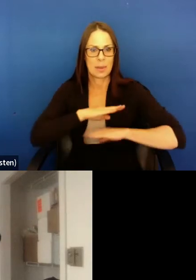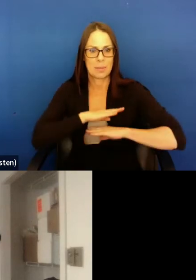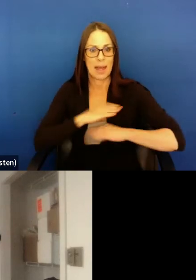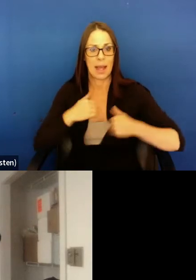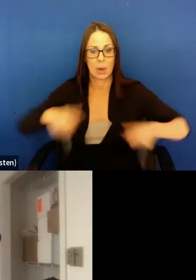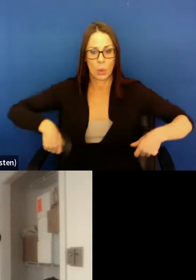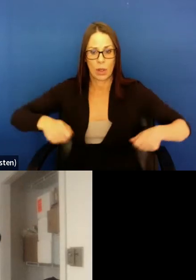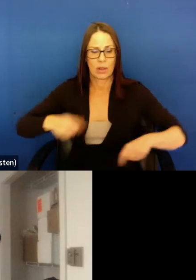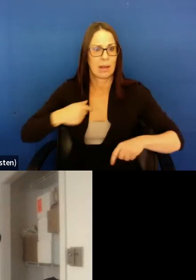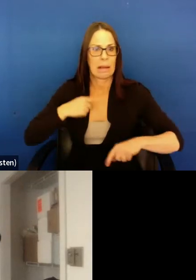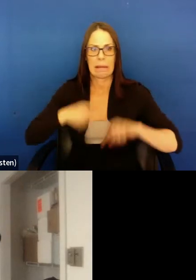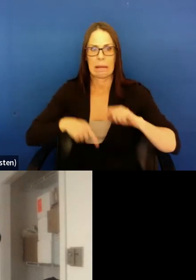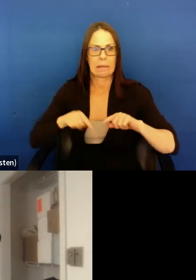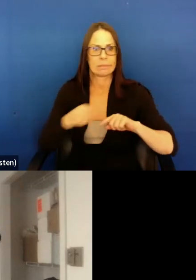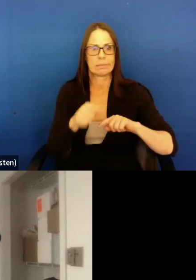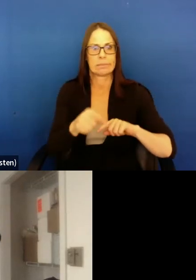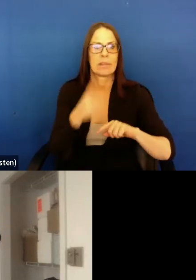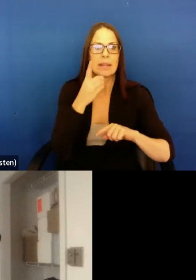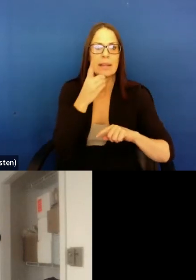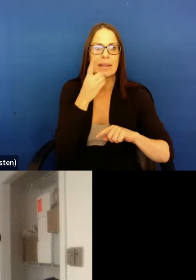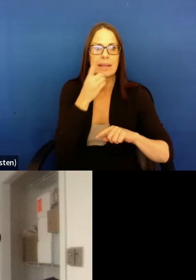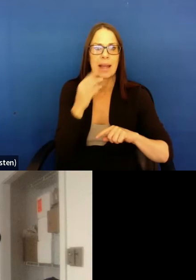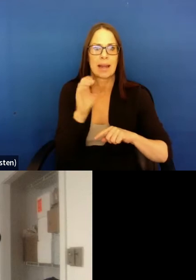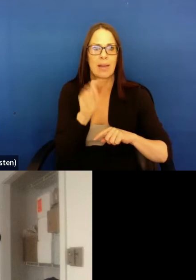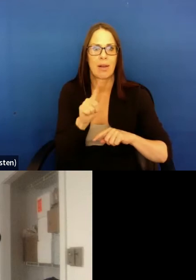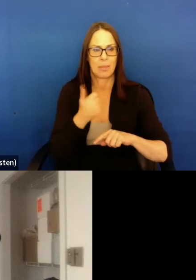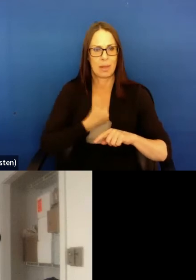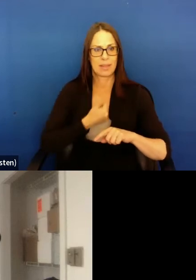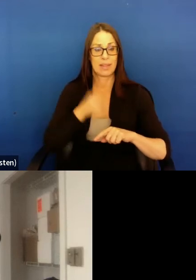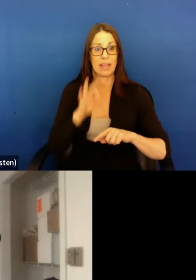I'm by myself. If the dining hall closes, I lose access to food.